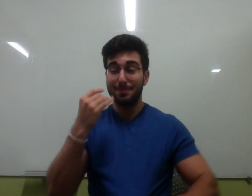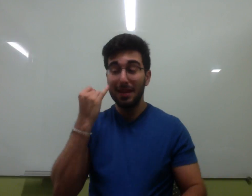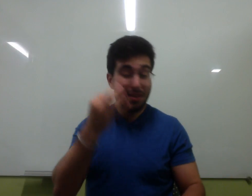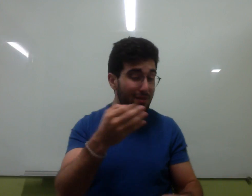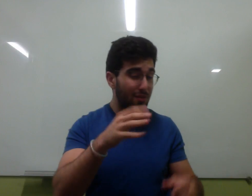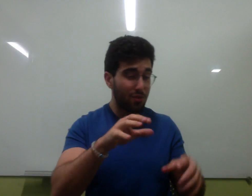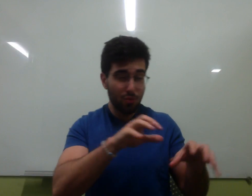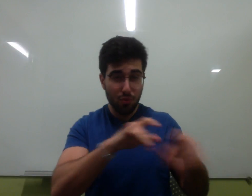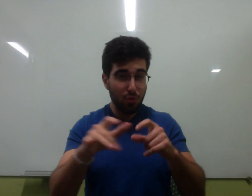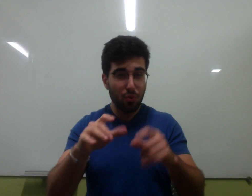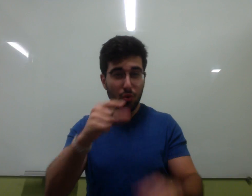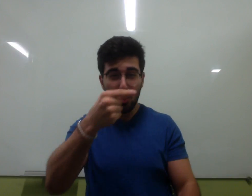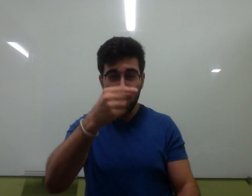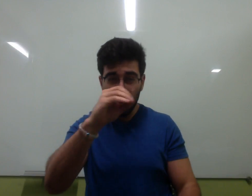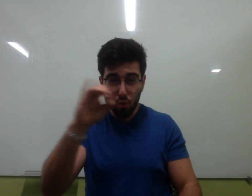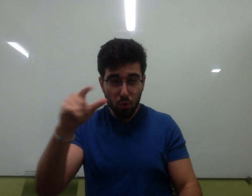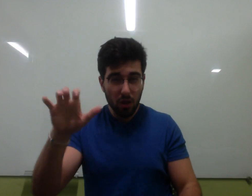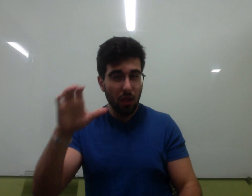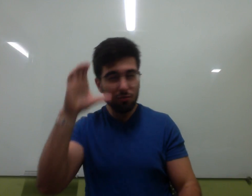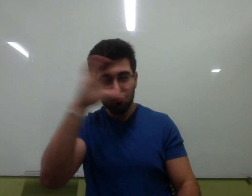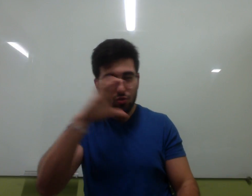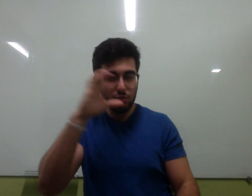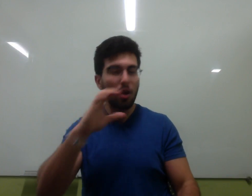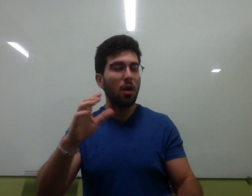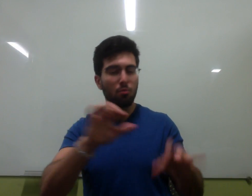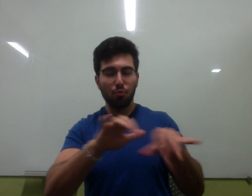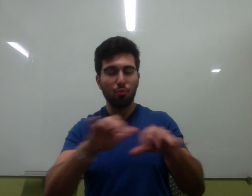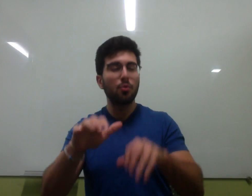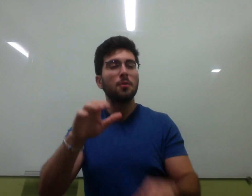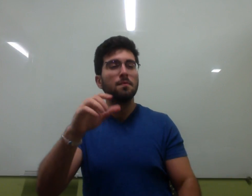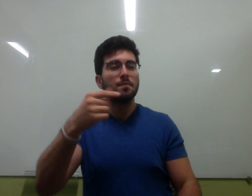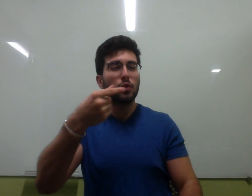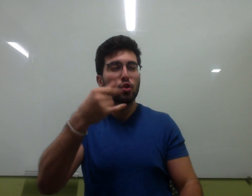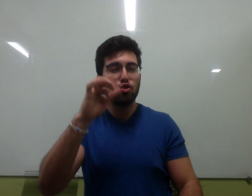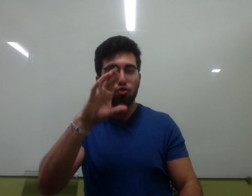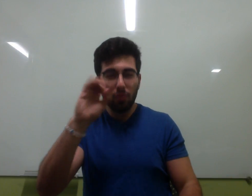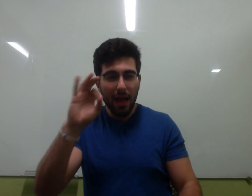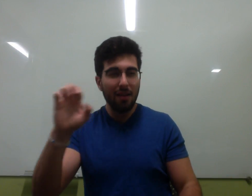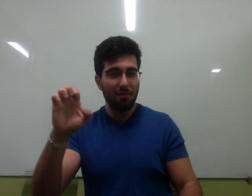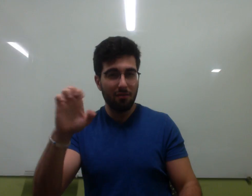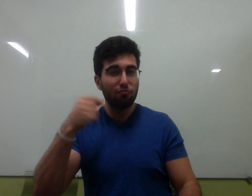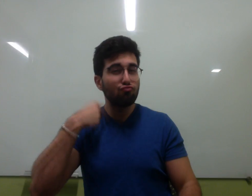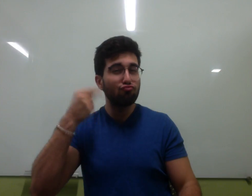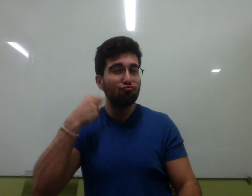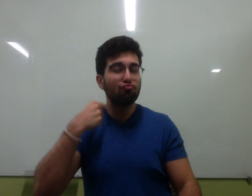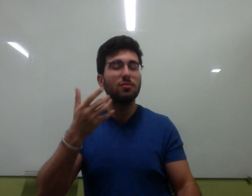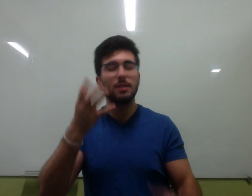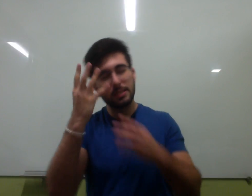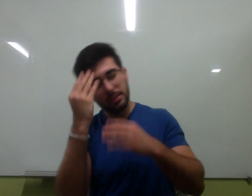neck kind of craning back towards its rump with his little head on its butt. Like a swan. Yeah, it's just adorable.